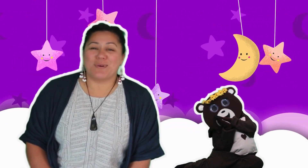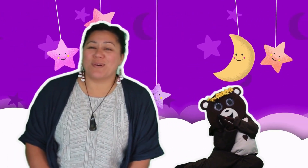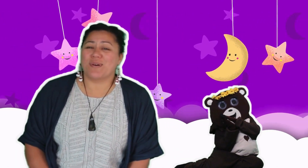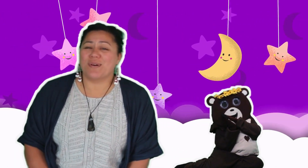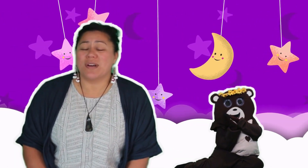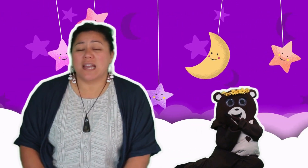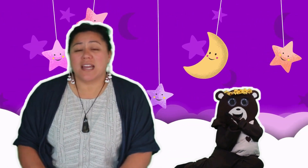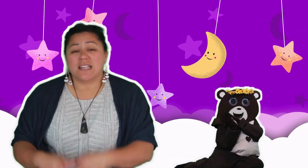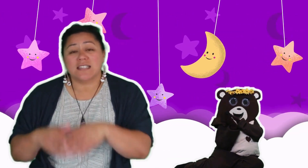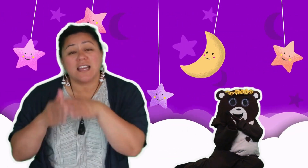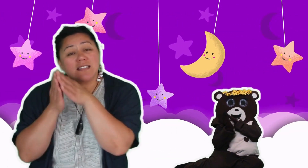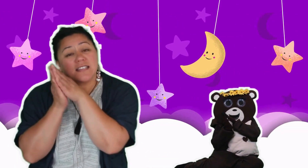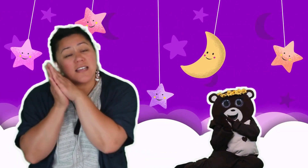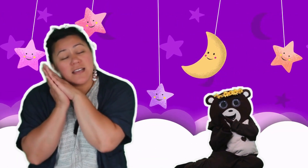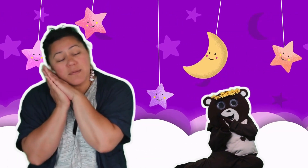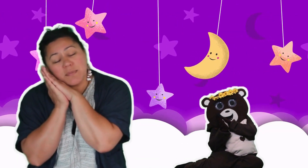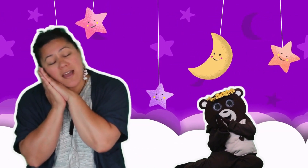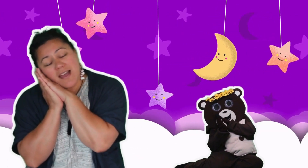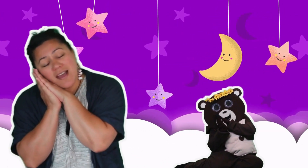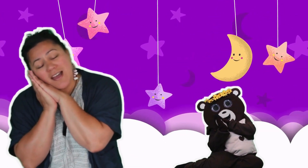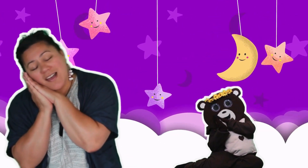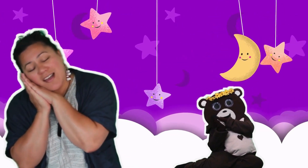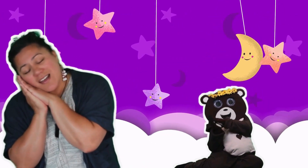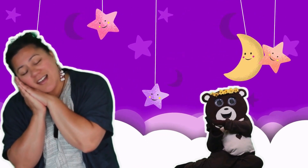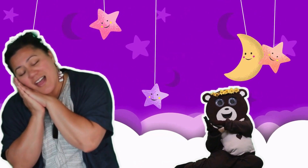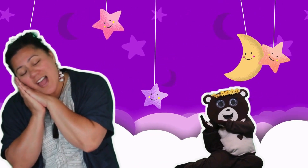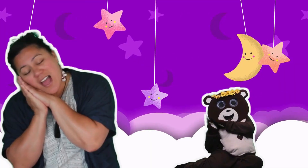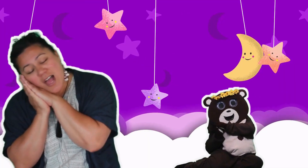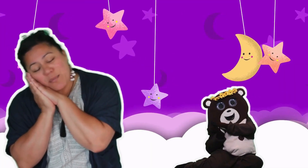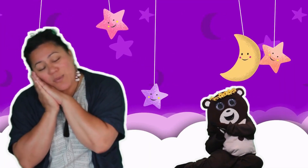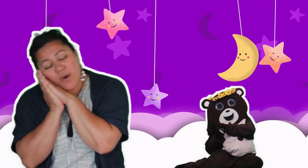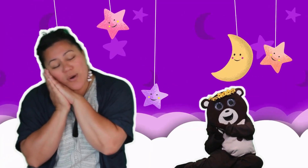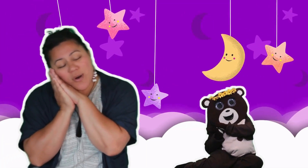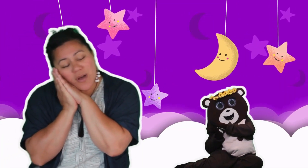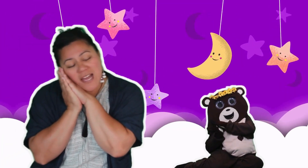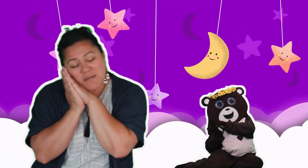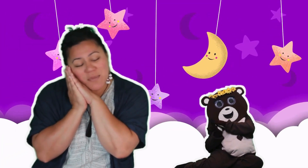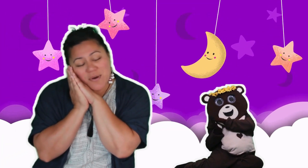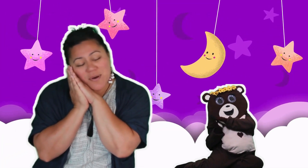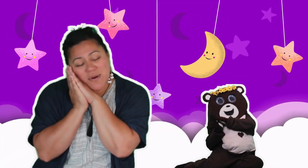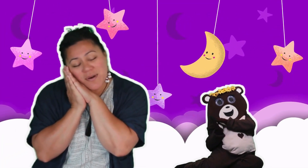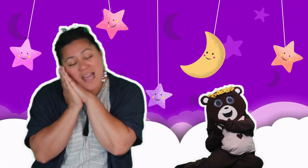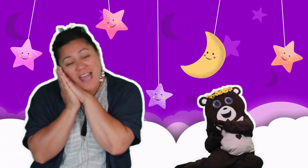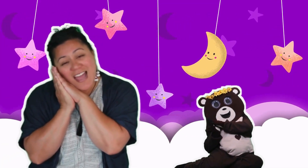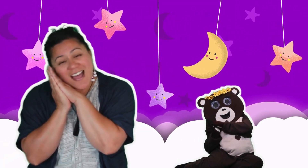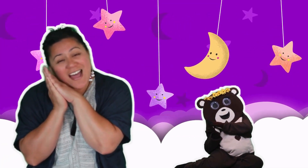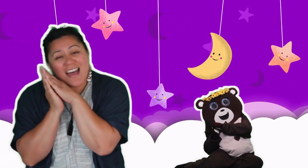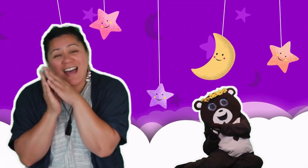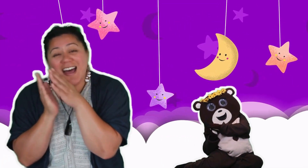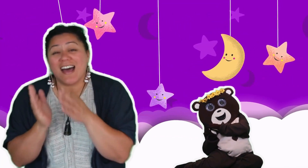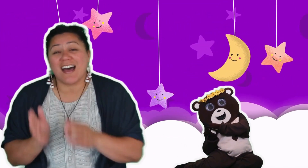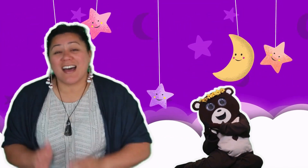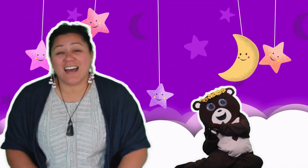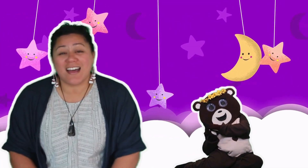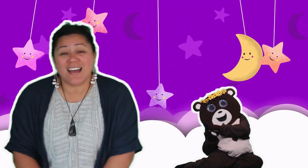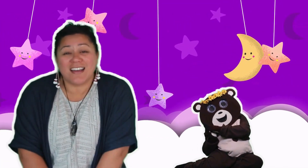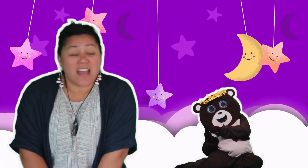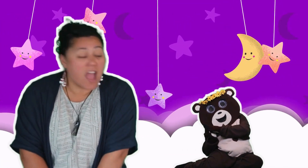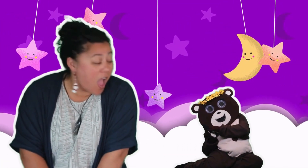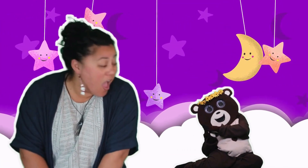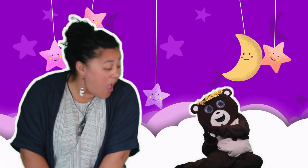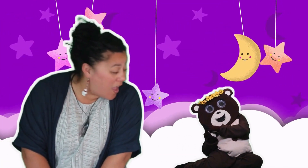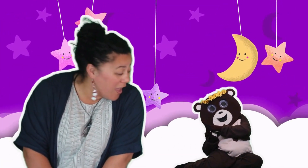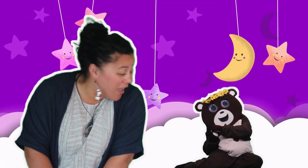E moe teti pea, moe moe